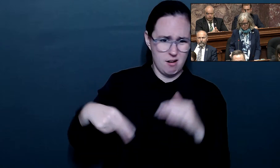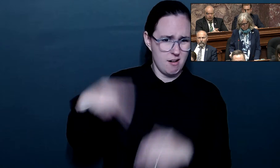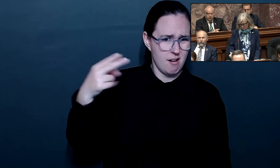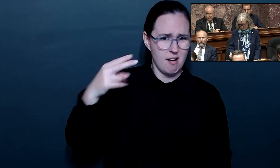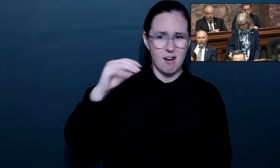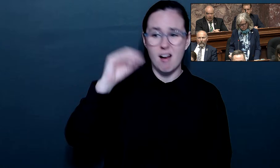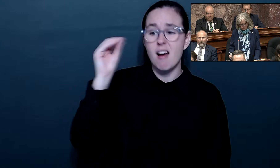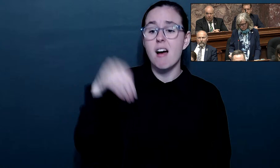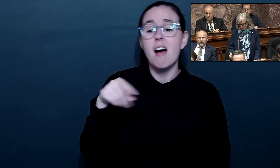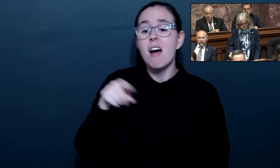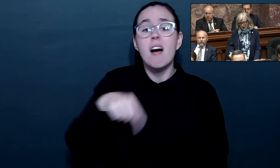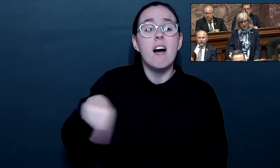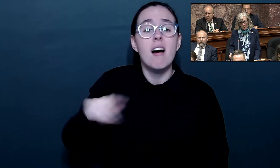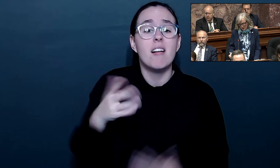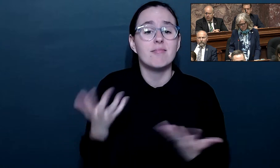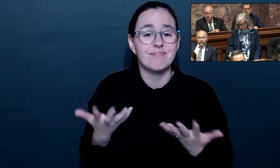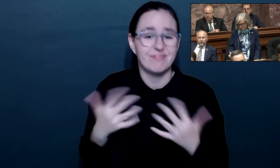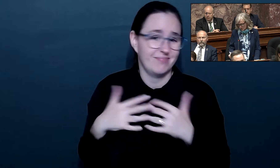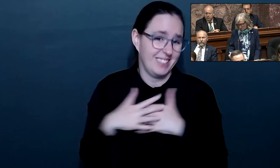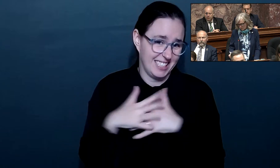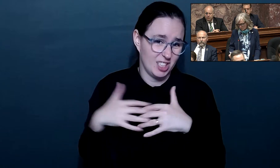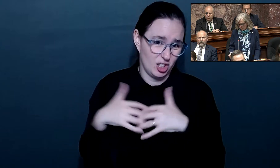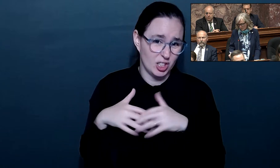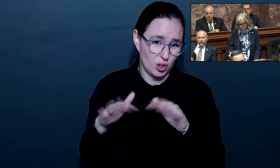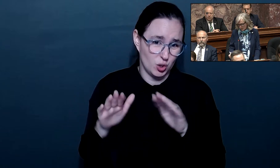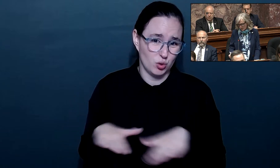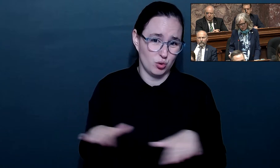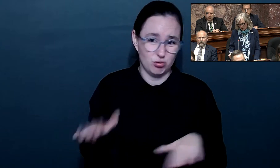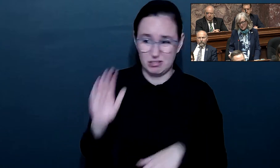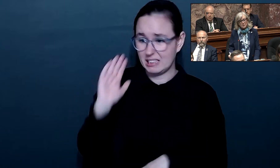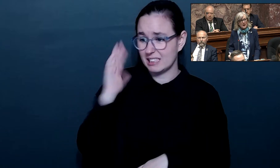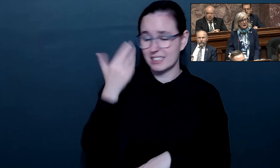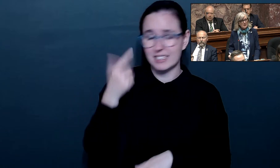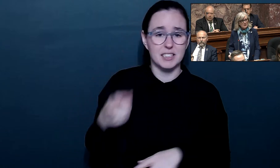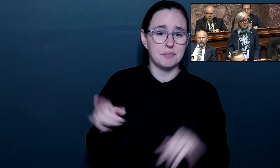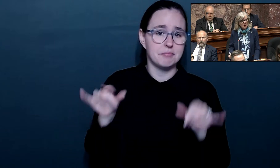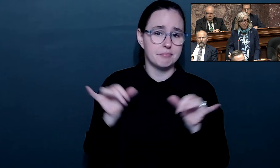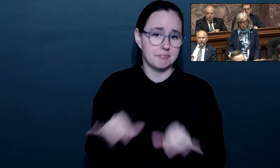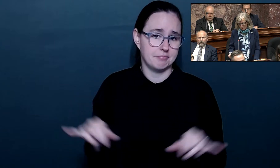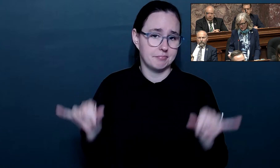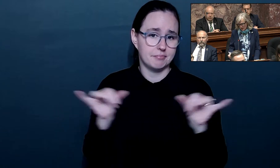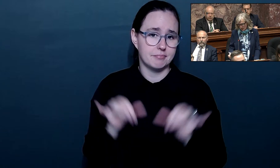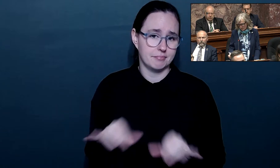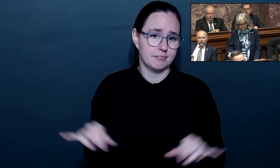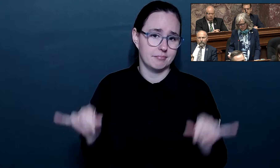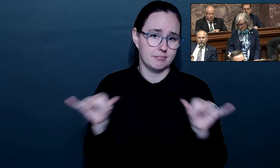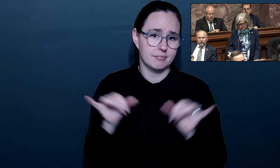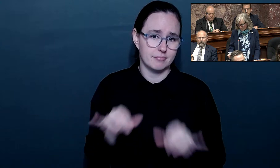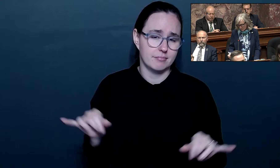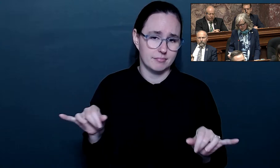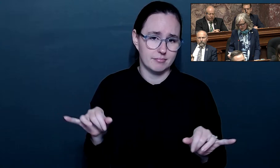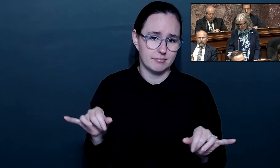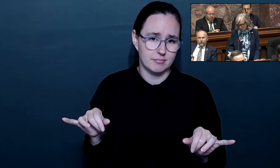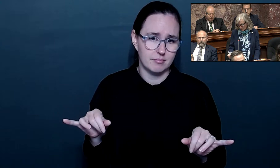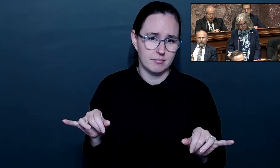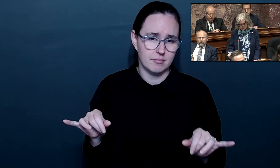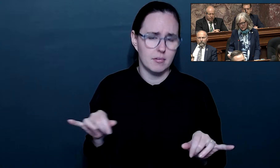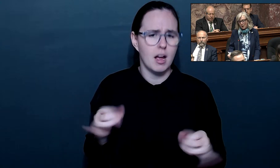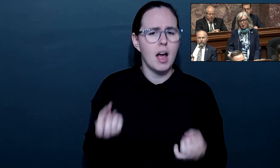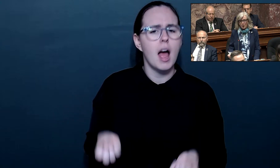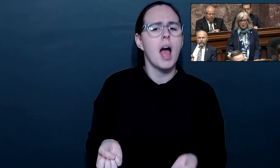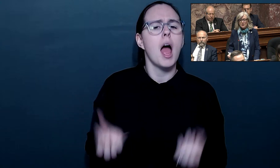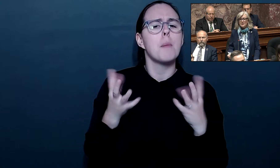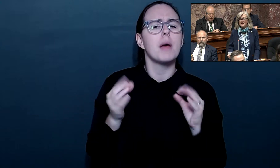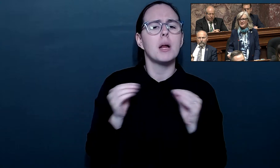pattern. How many more children will be put in harm's way or die before this government